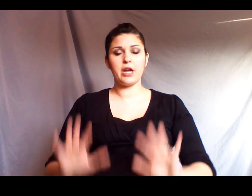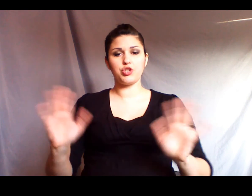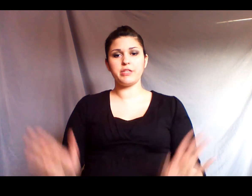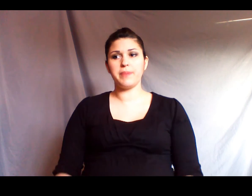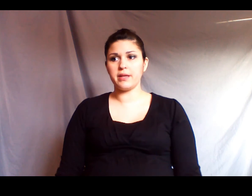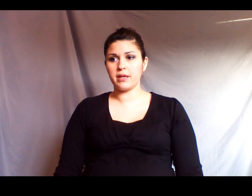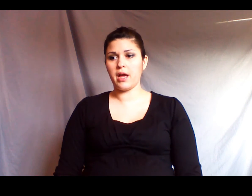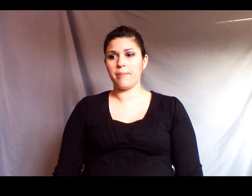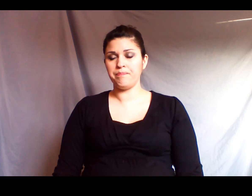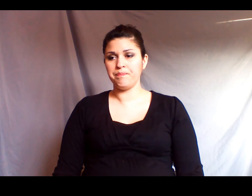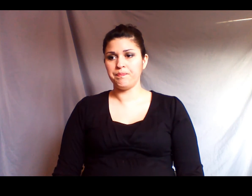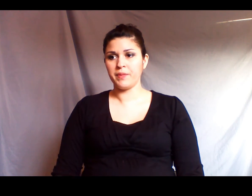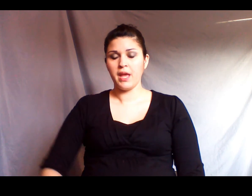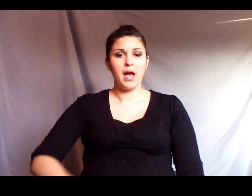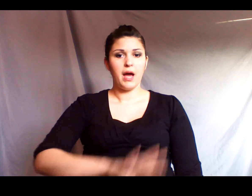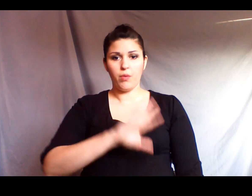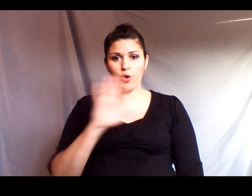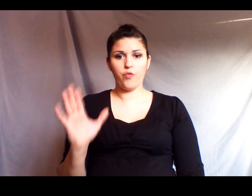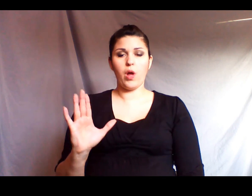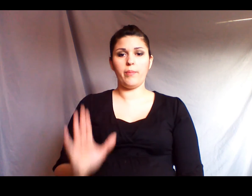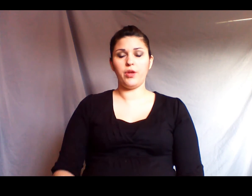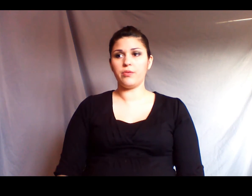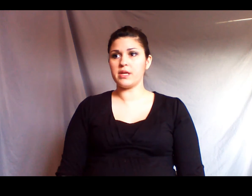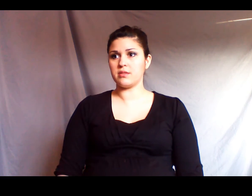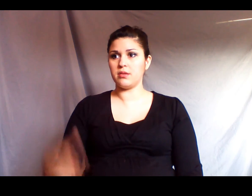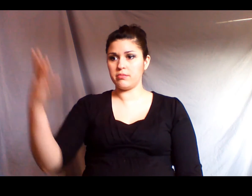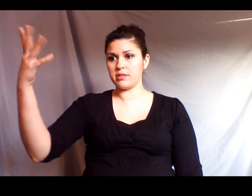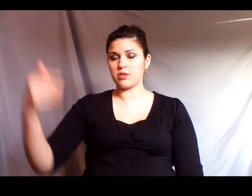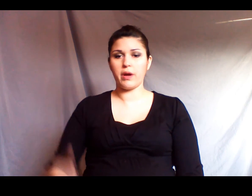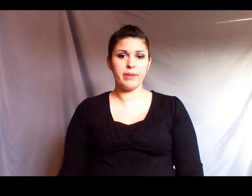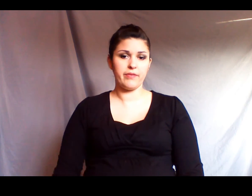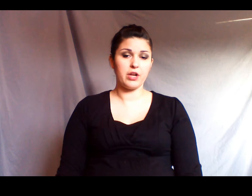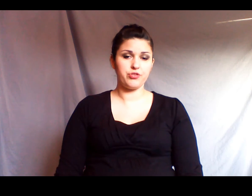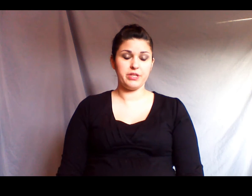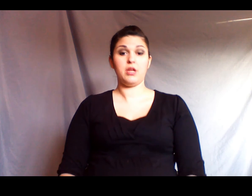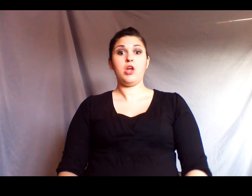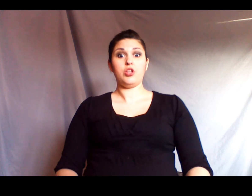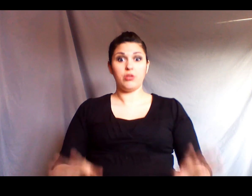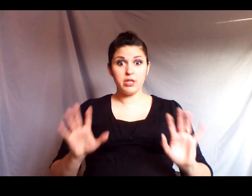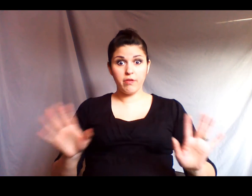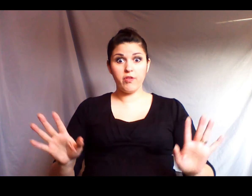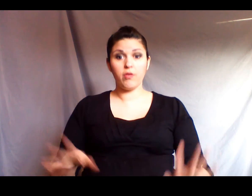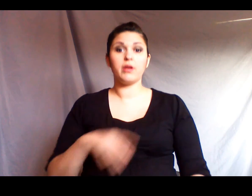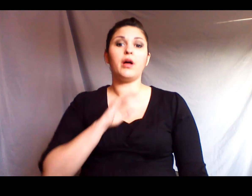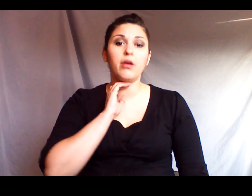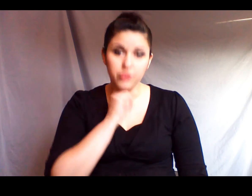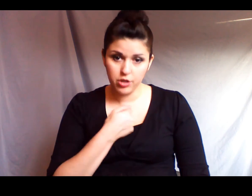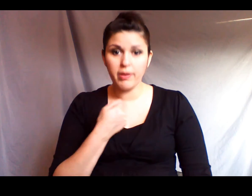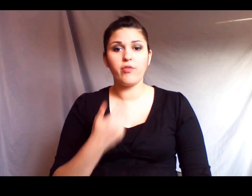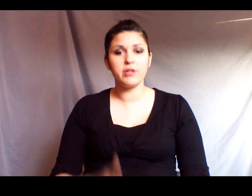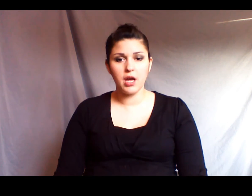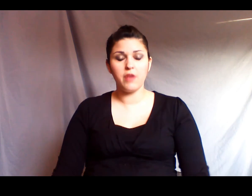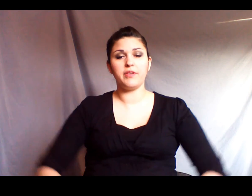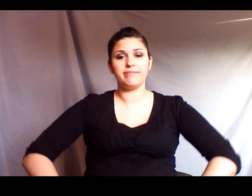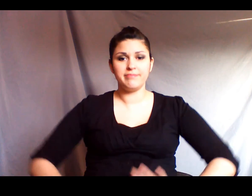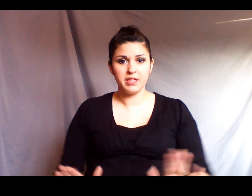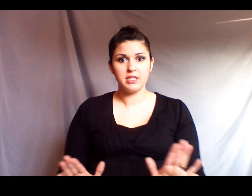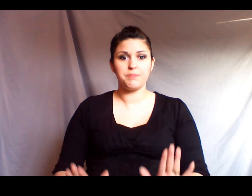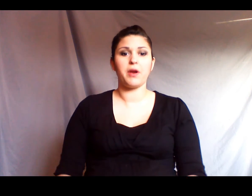countries, but I don't want to overwhelm you because that's quite a bit of countries. So let's review it. I'll turn my voice off and spare